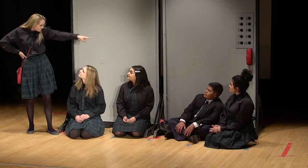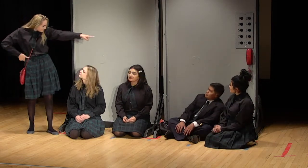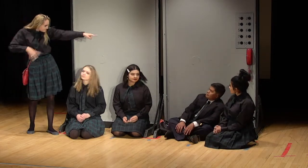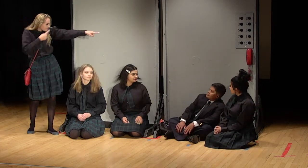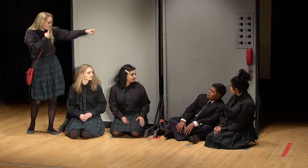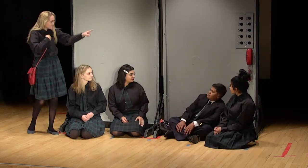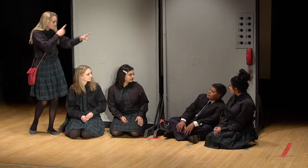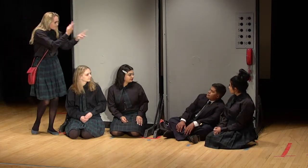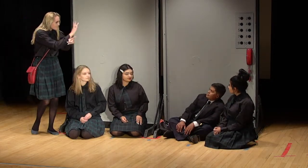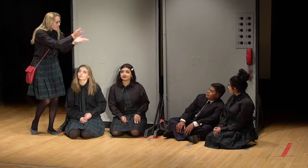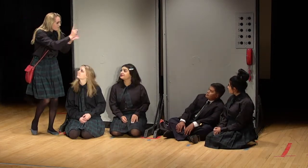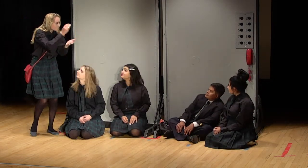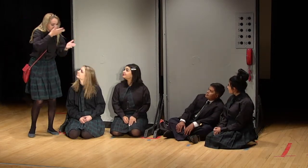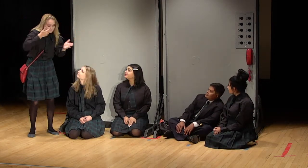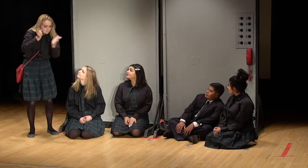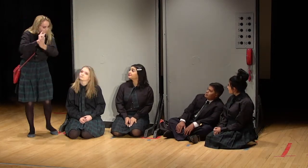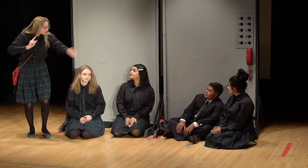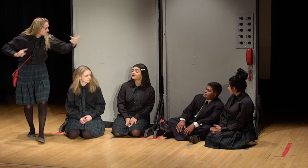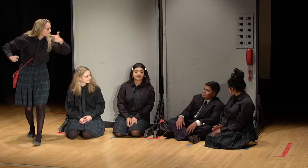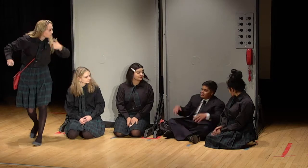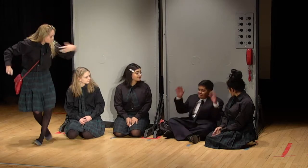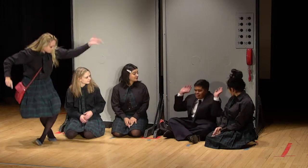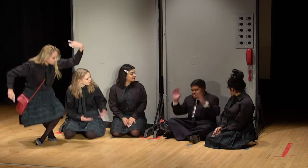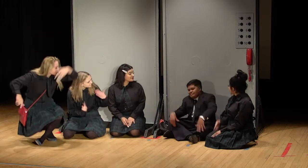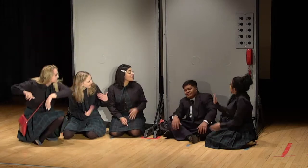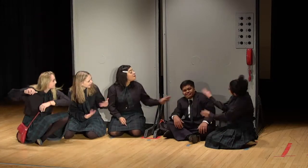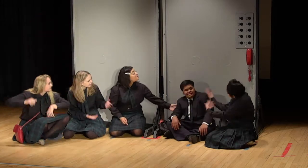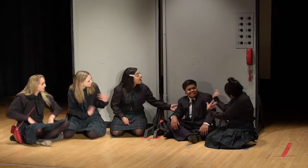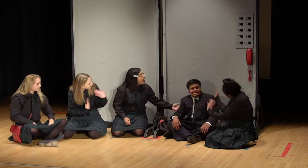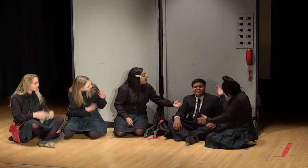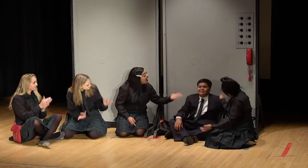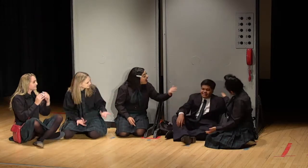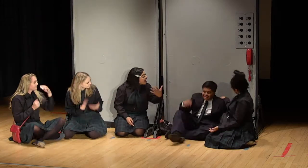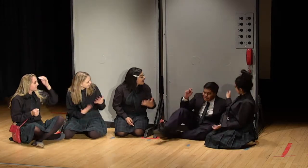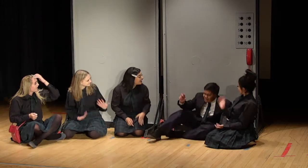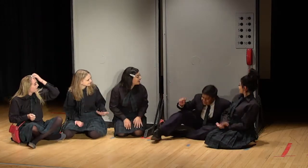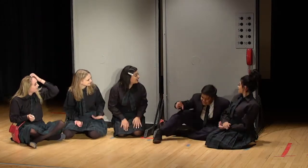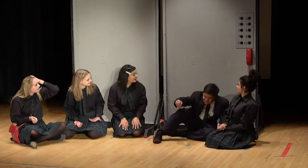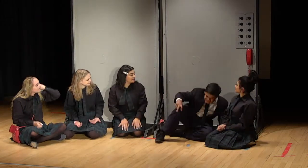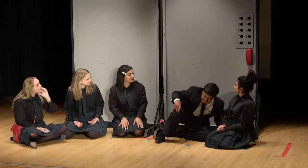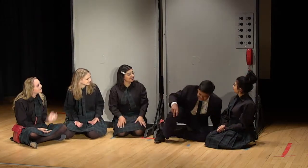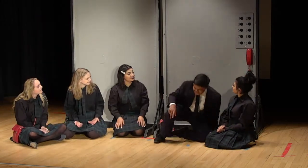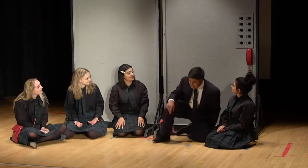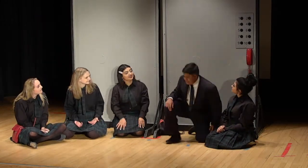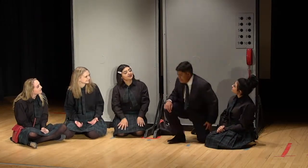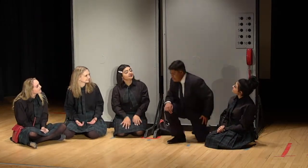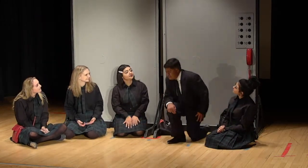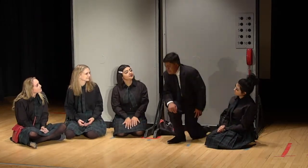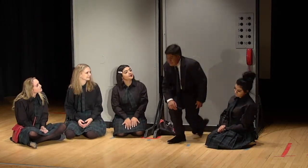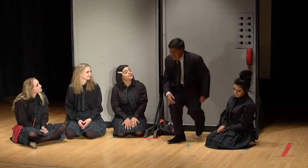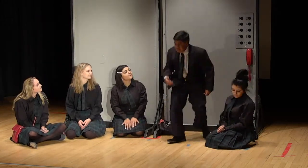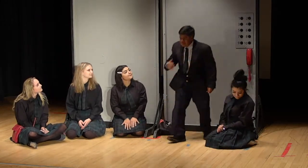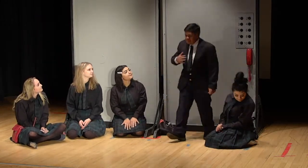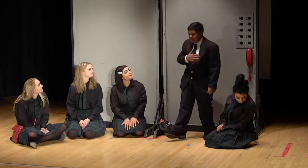him together. I'm putting you on the spot, Sam. It's your turn. Sam, come on.